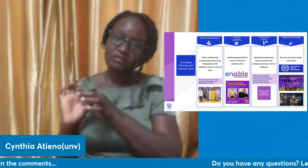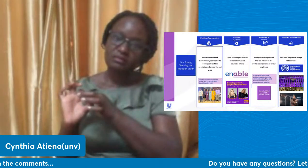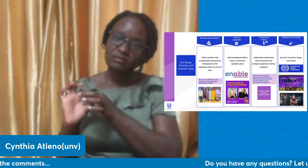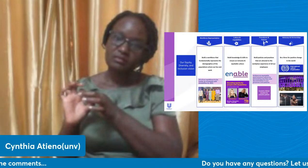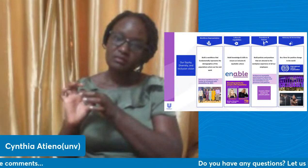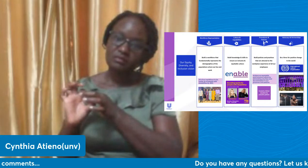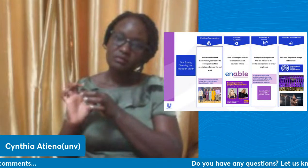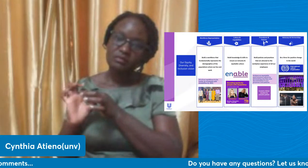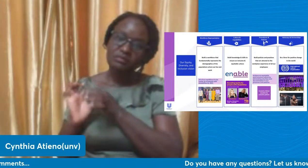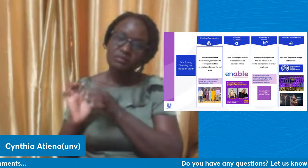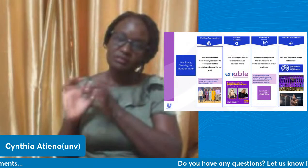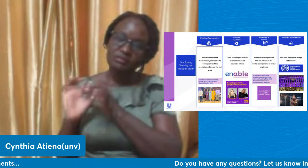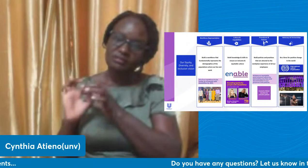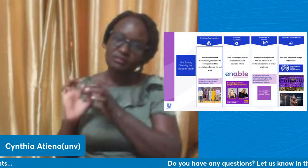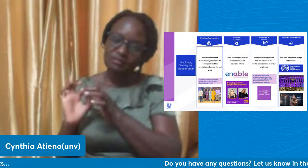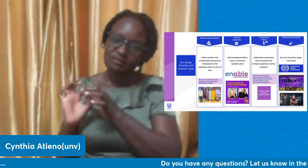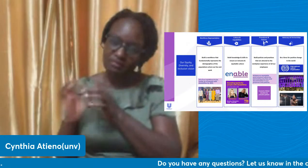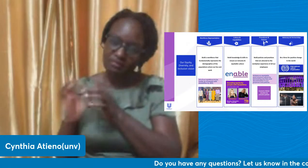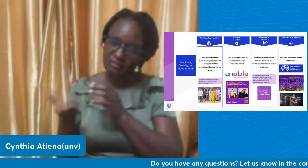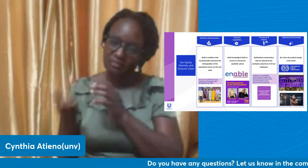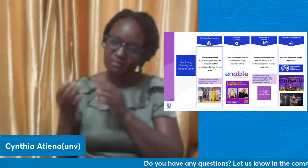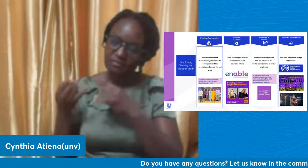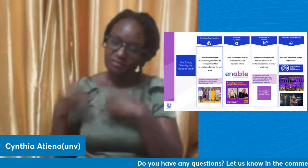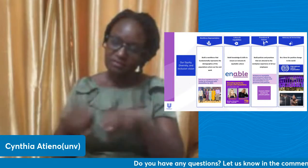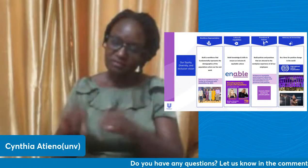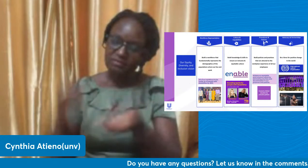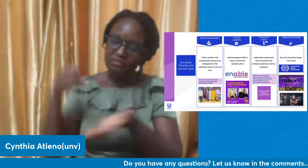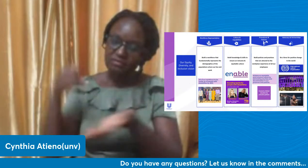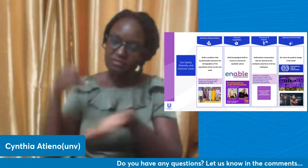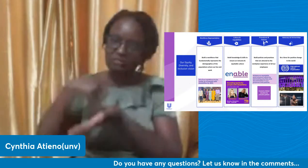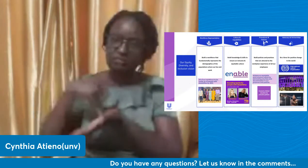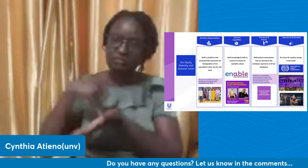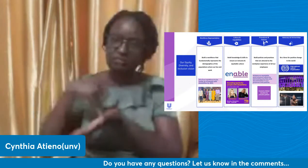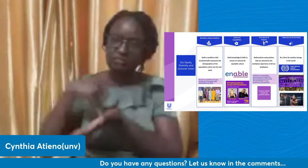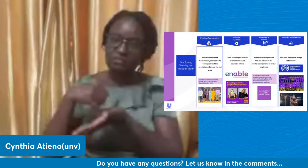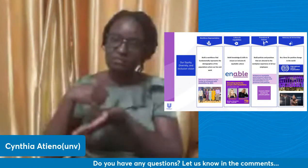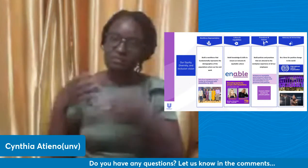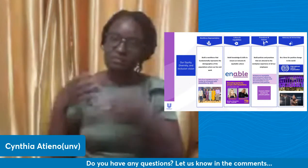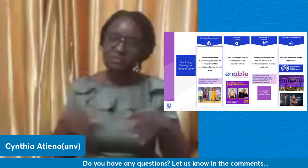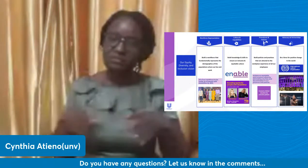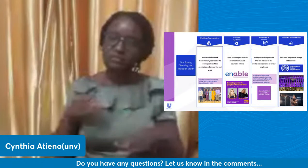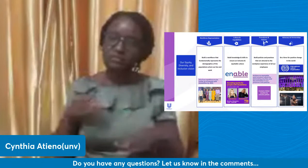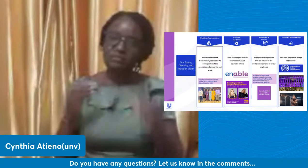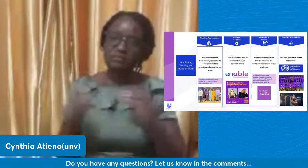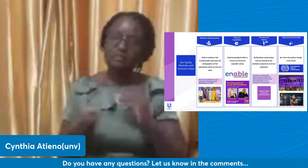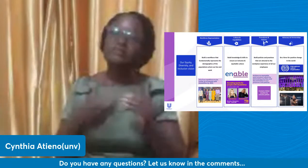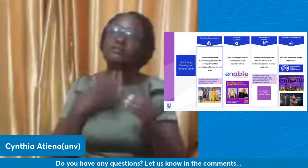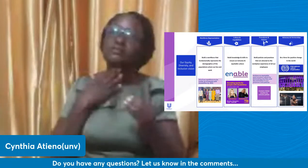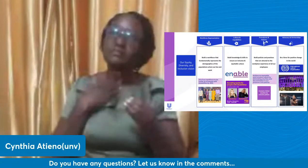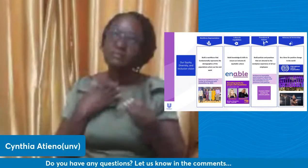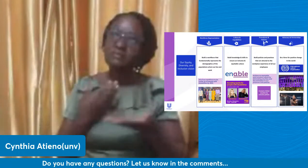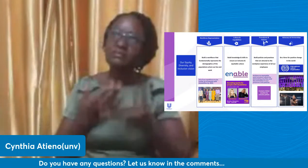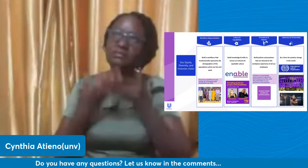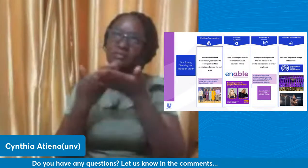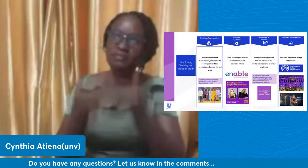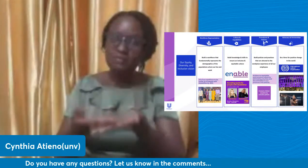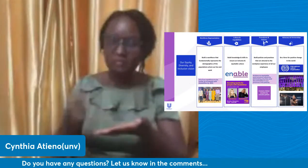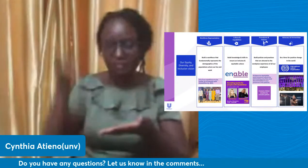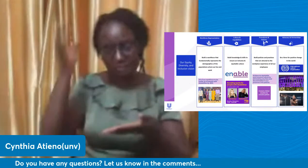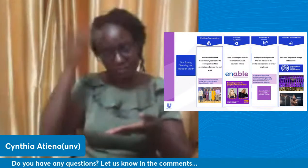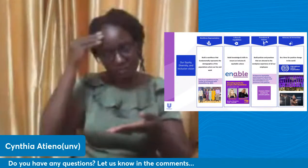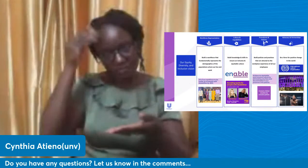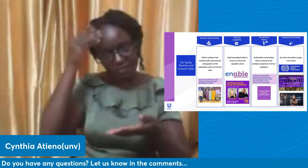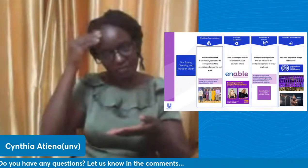inclusive culture at Unilever. So we want to build the knowledge and the skills to ensure we have an